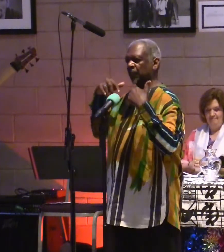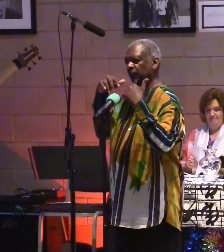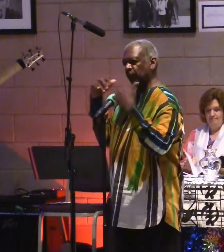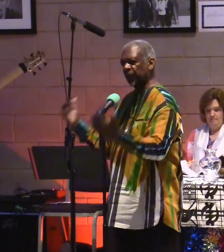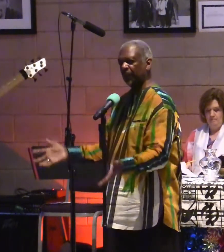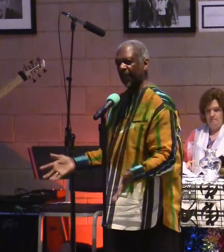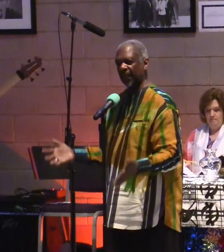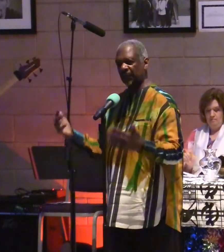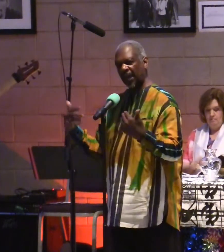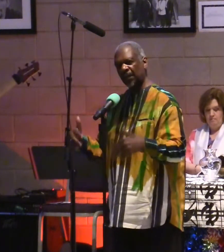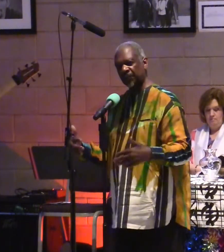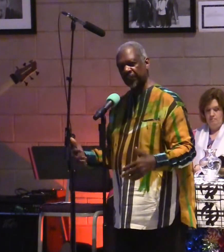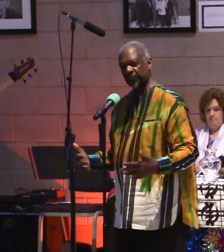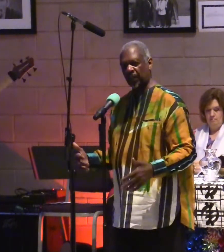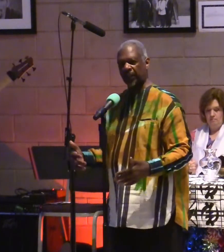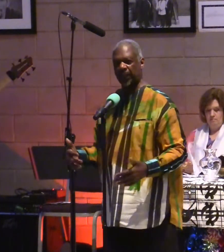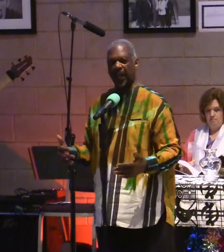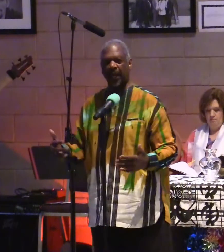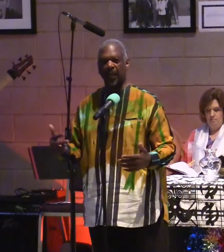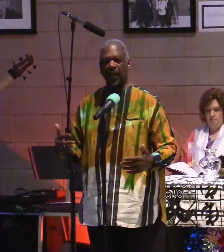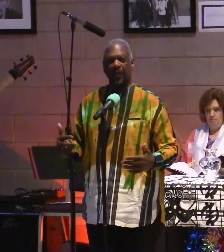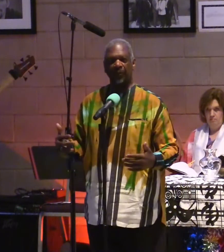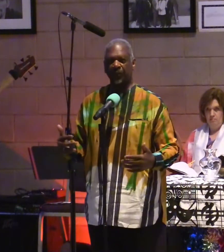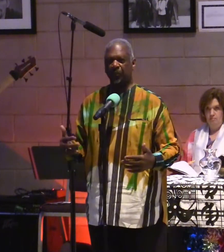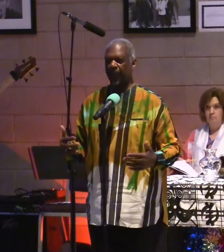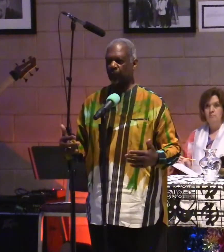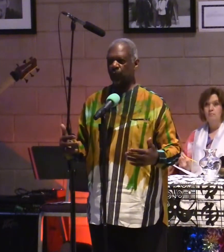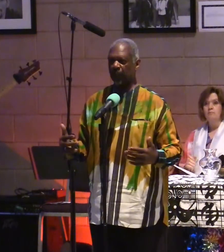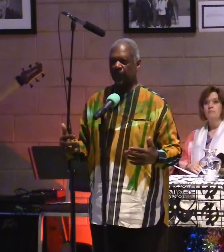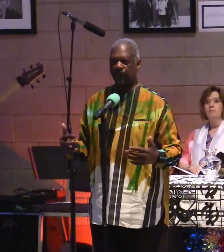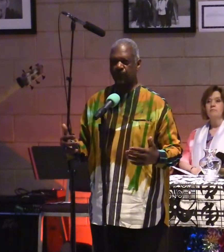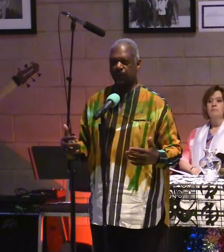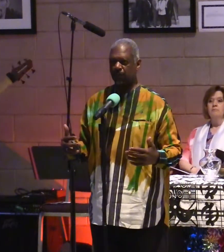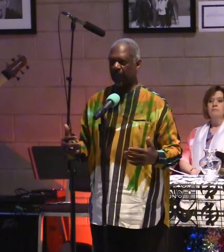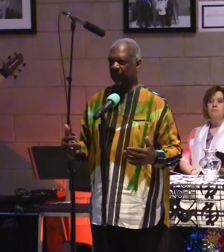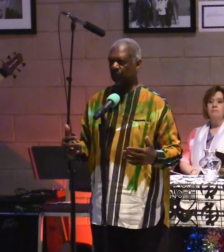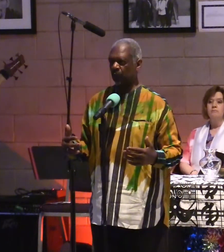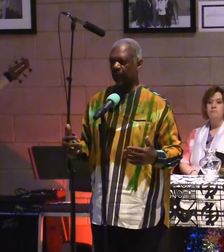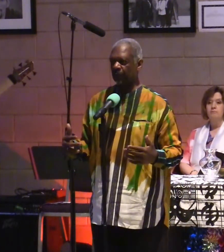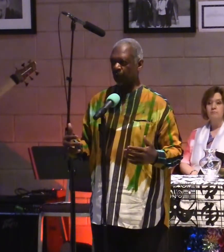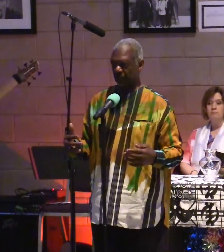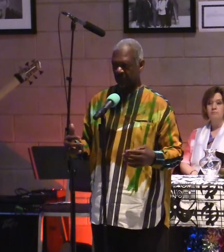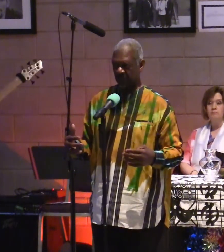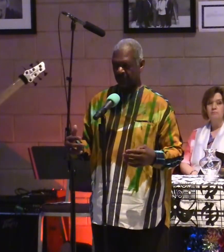35 years of looking back of how this started, and this is my 24th year.